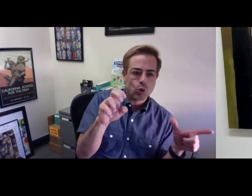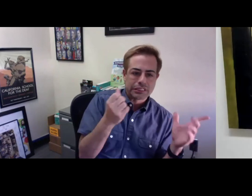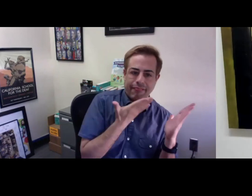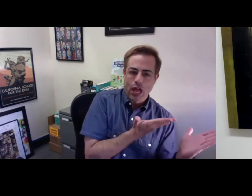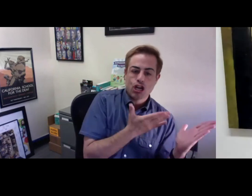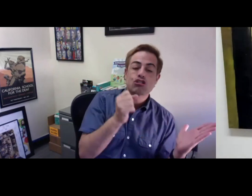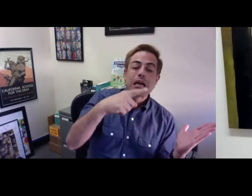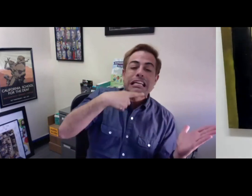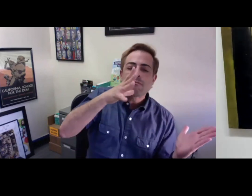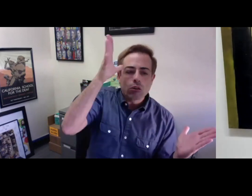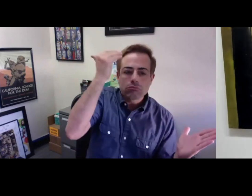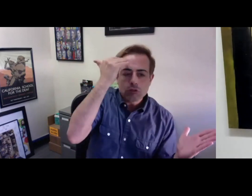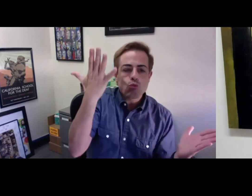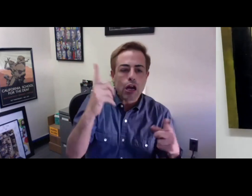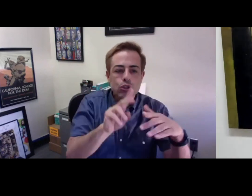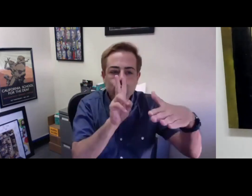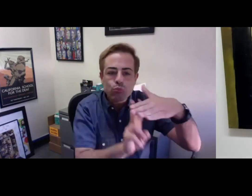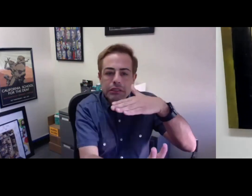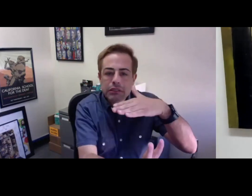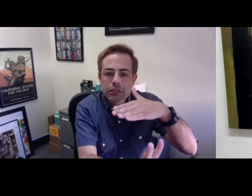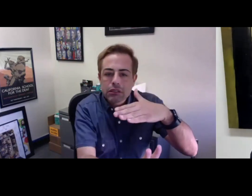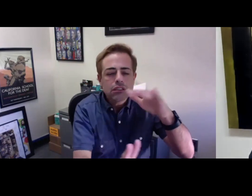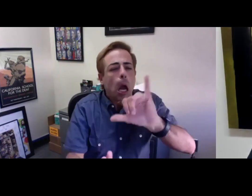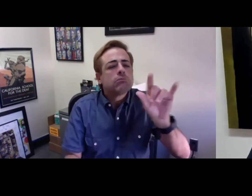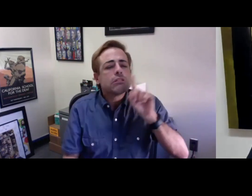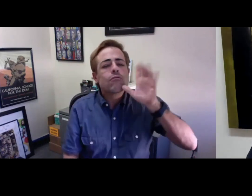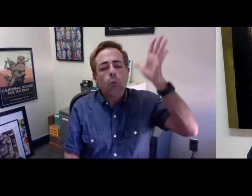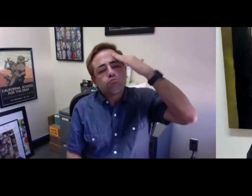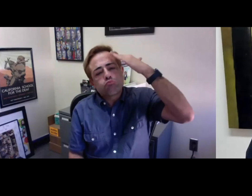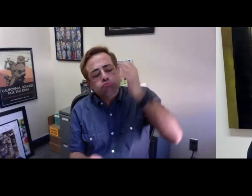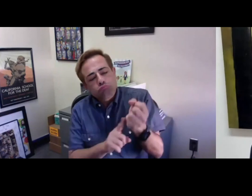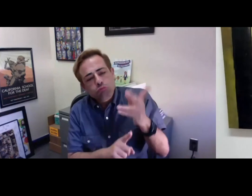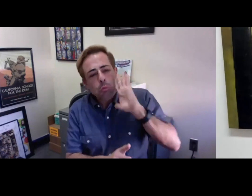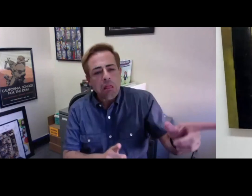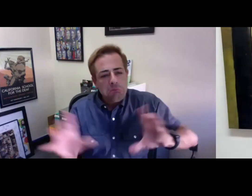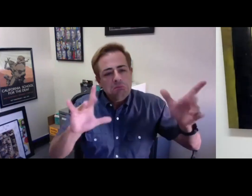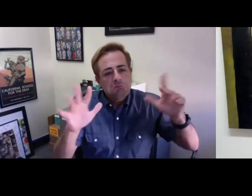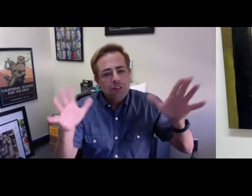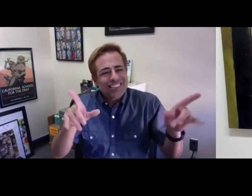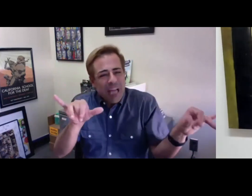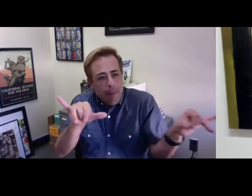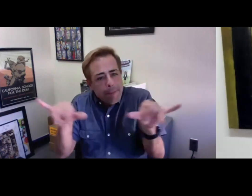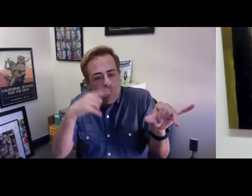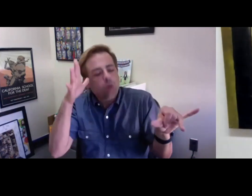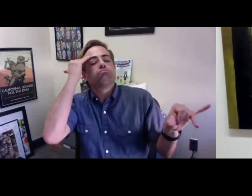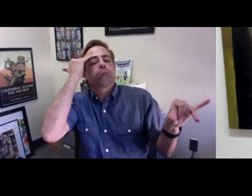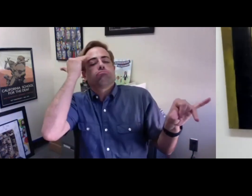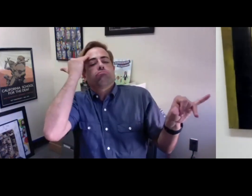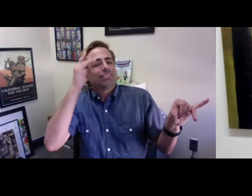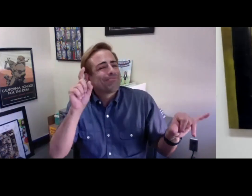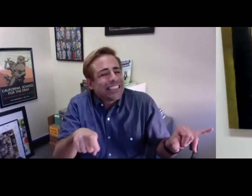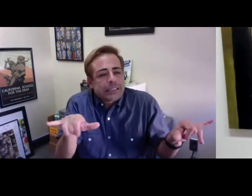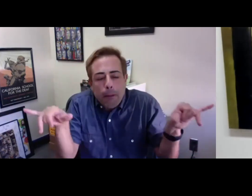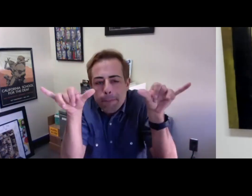checklist. It's language milestones, so that hearing parents know what to expect. I think deaf parents, kind